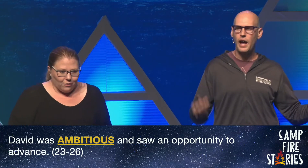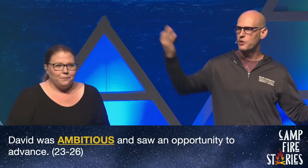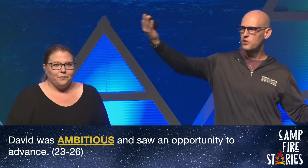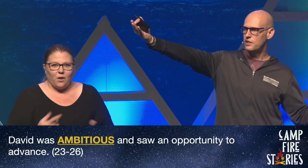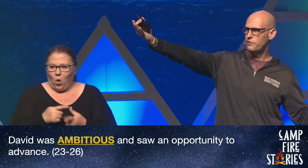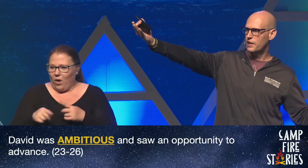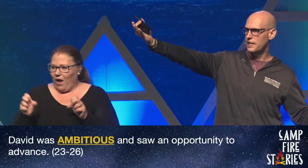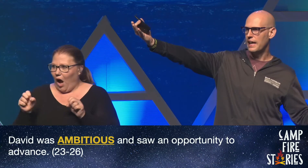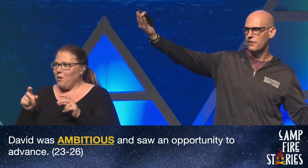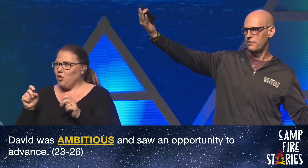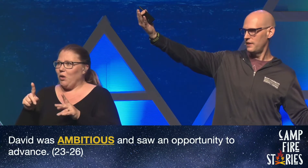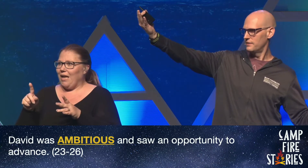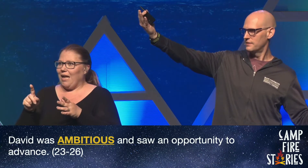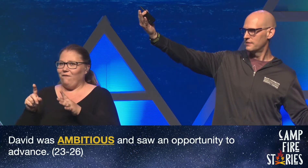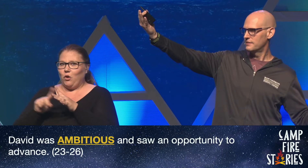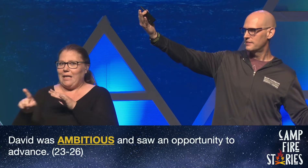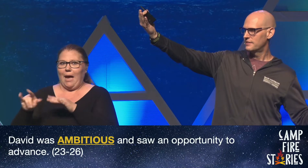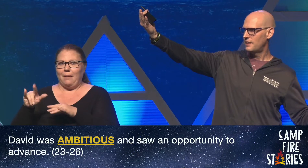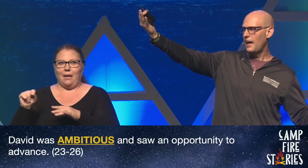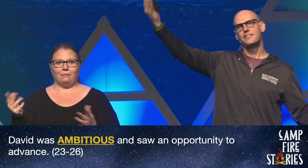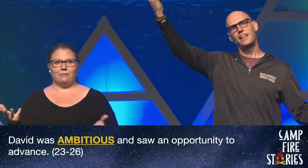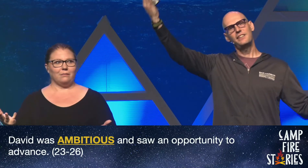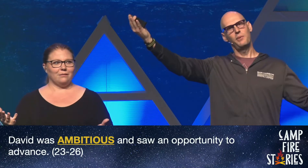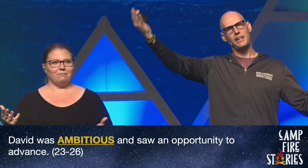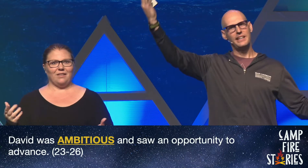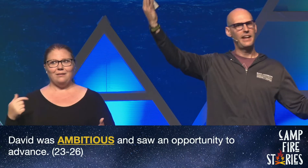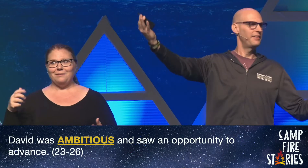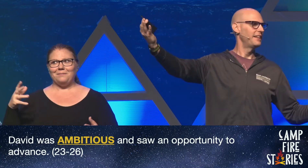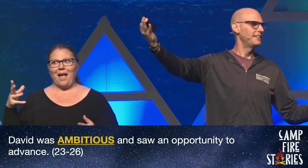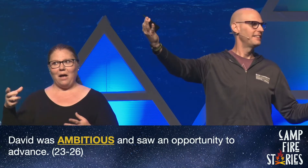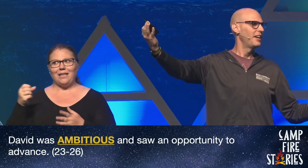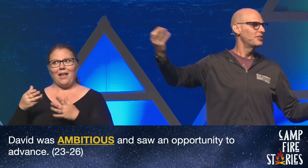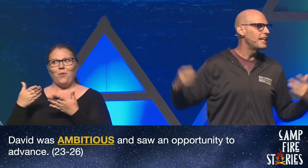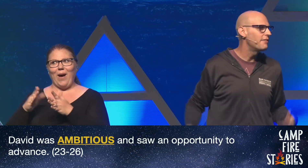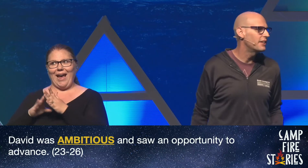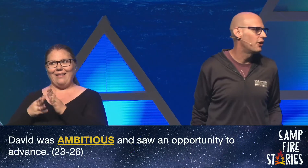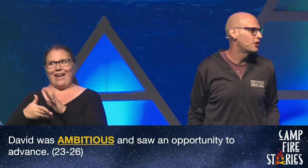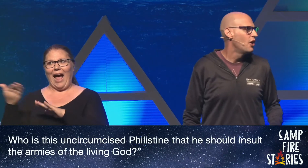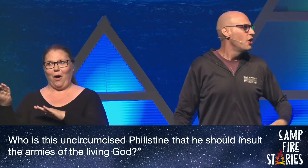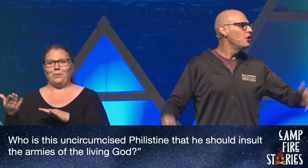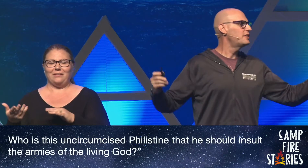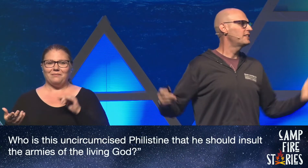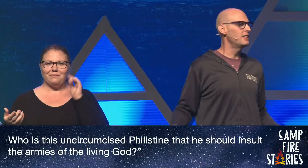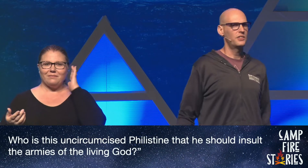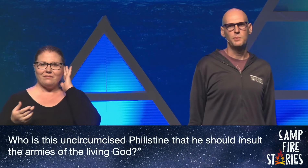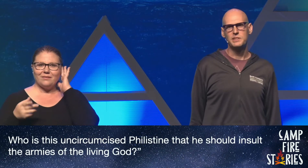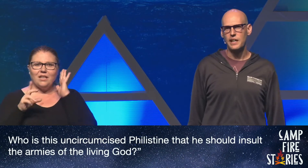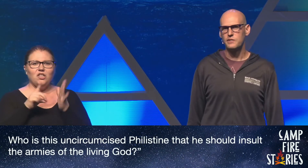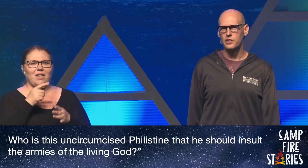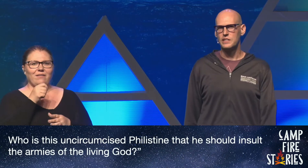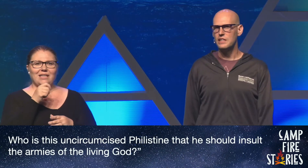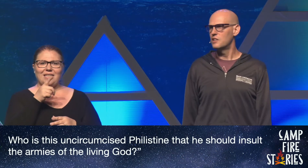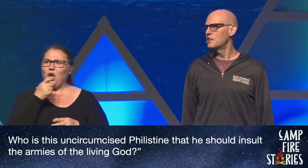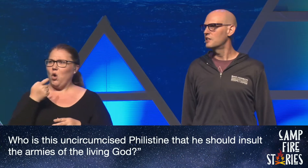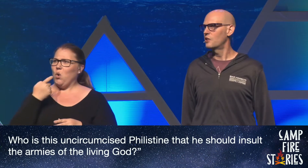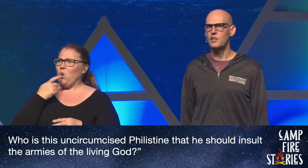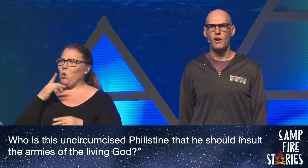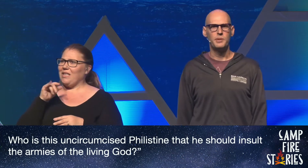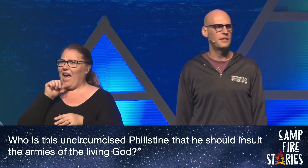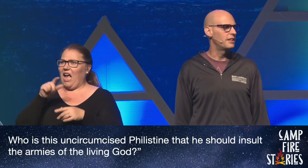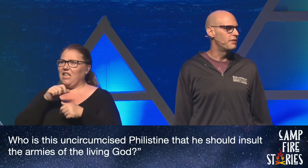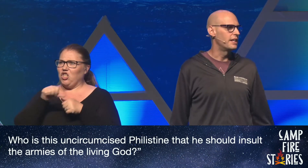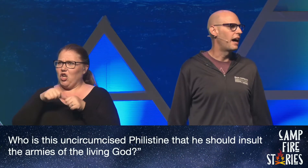the opportunity for getting out of it. I'll take the way to get out of it. So David goes, who's this uncircumcised Philistine that should insult